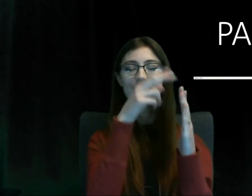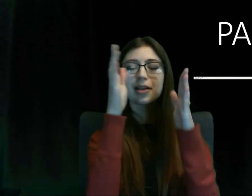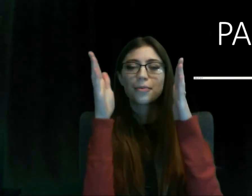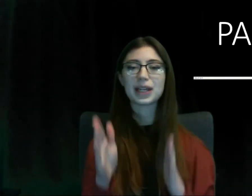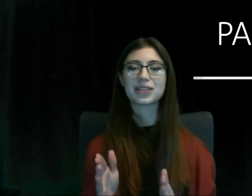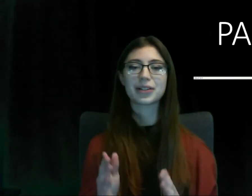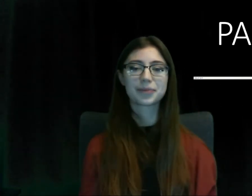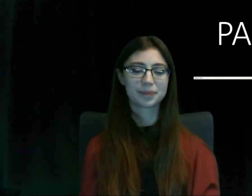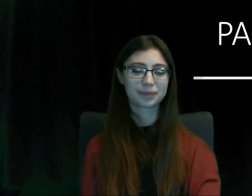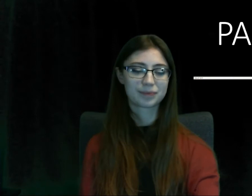painter.